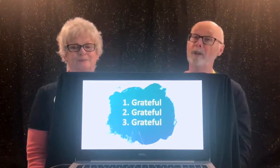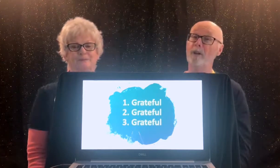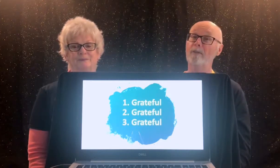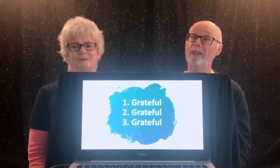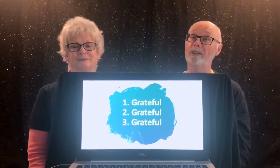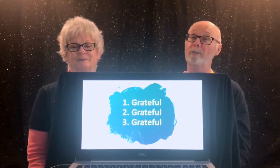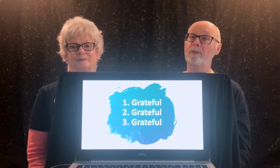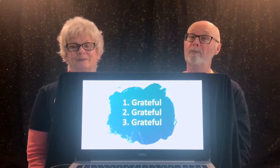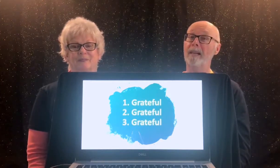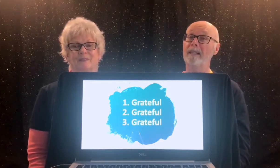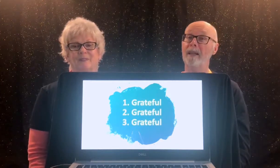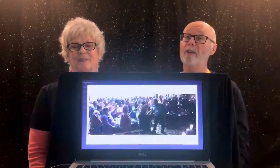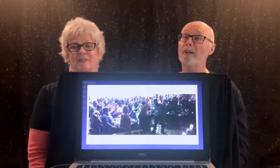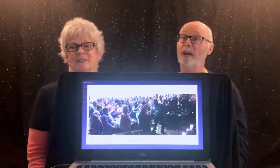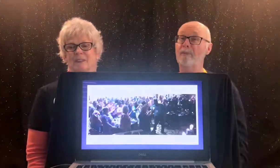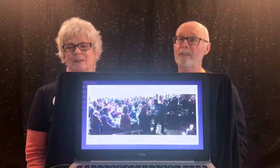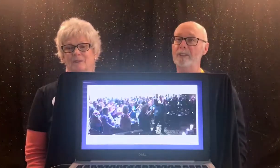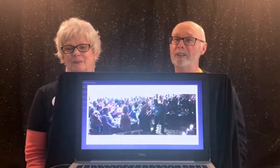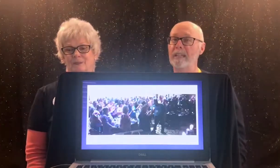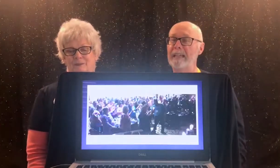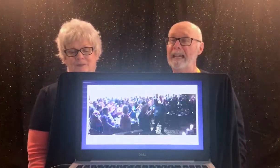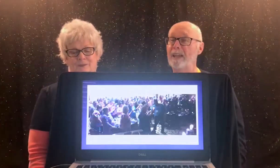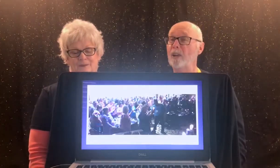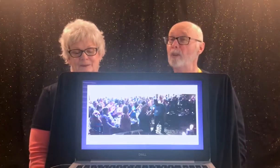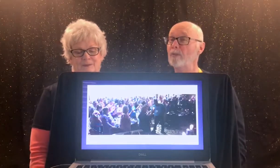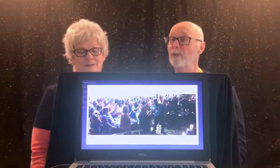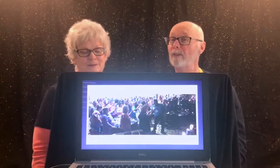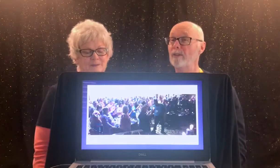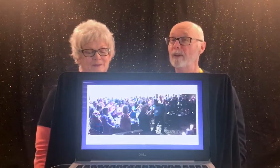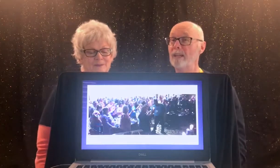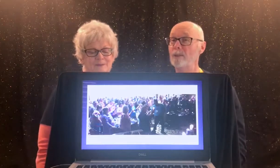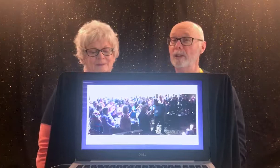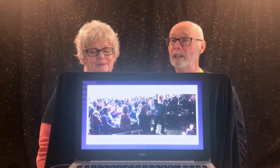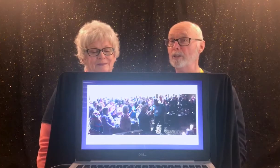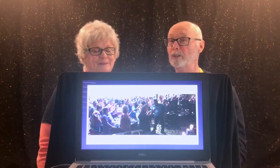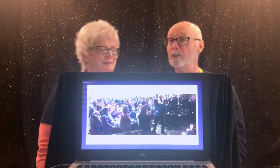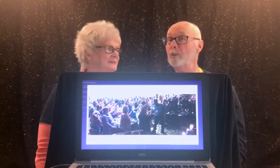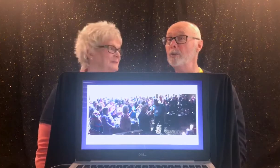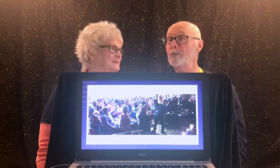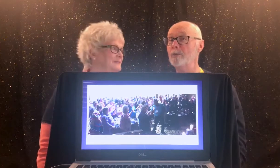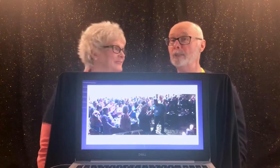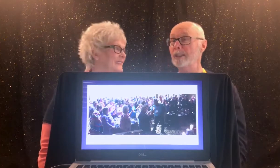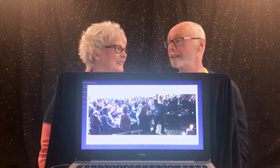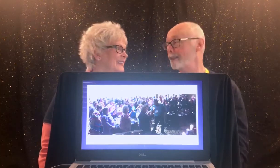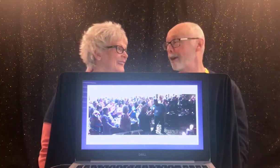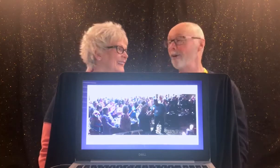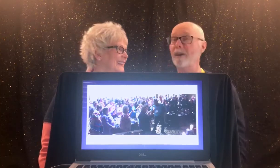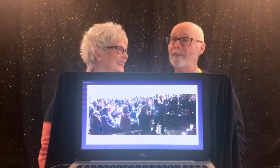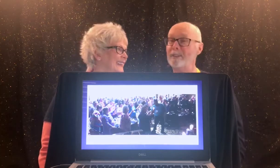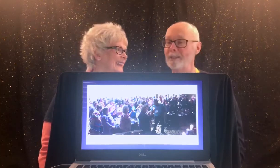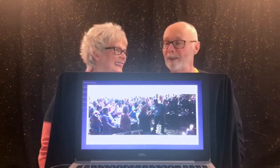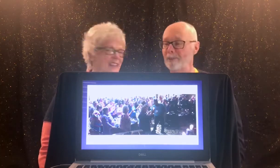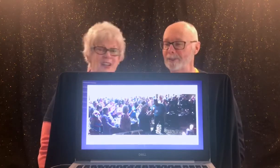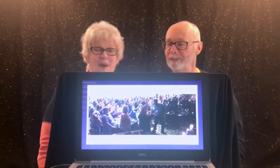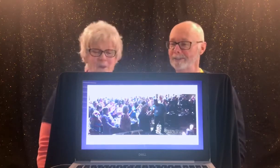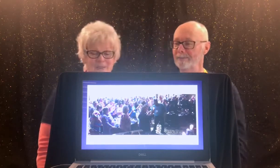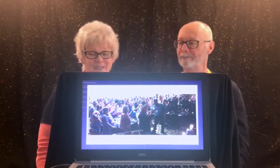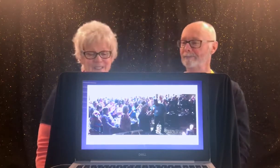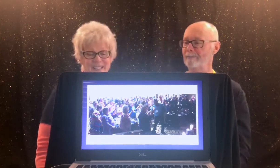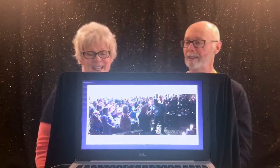lifelong friendships we've made at other conferences, and our new forever friends we're going to Zoom to get to know at this conference. Hopefully,